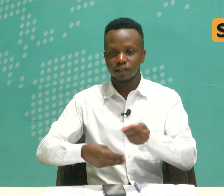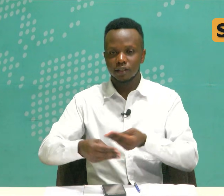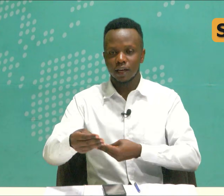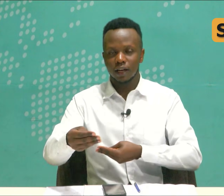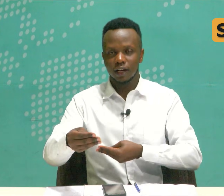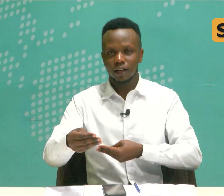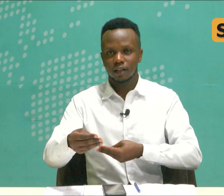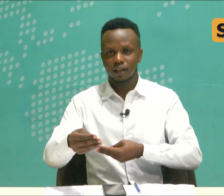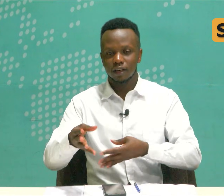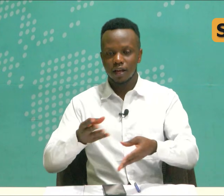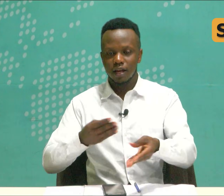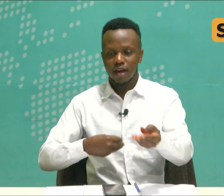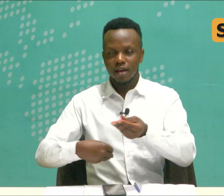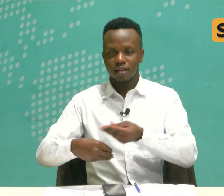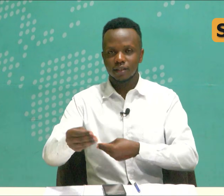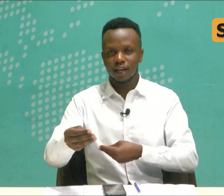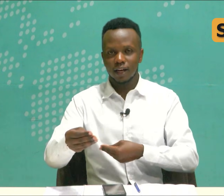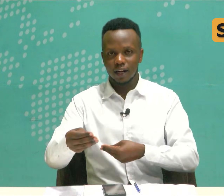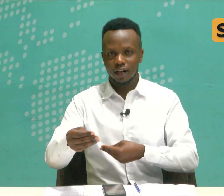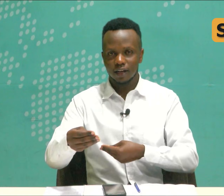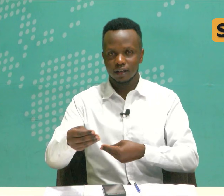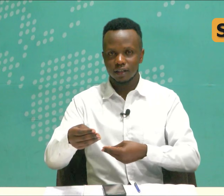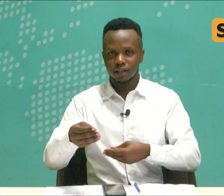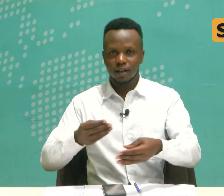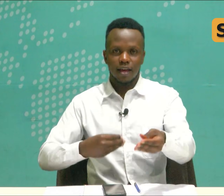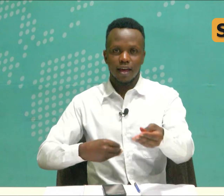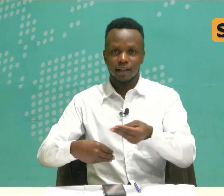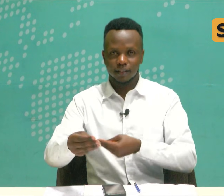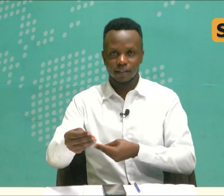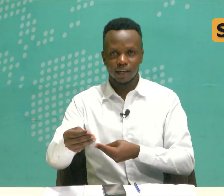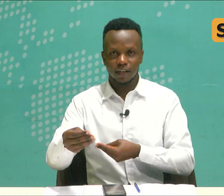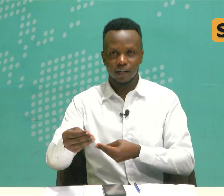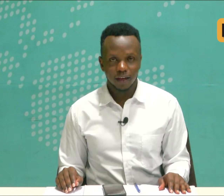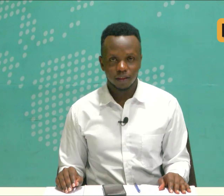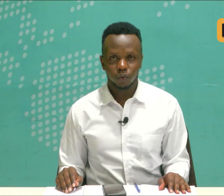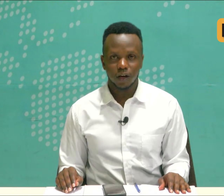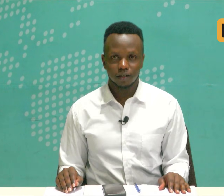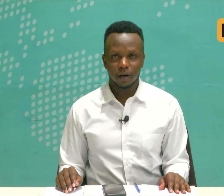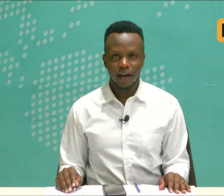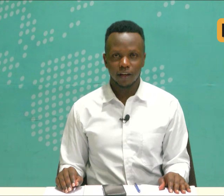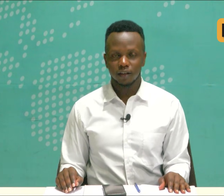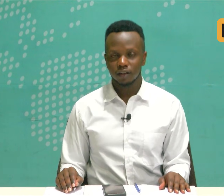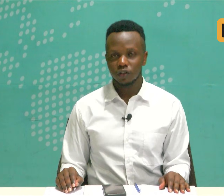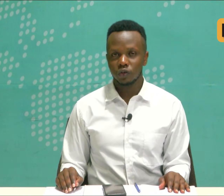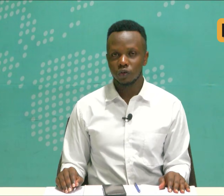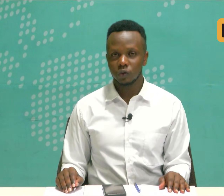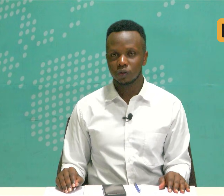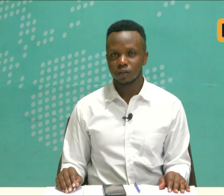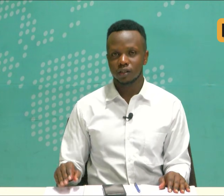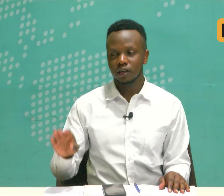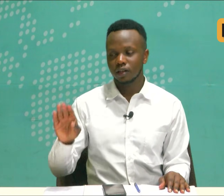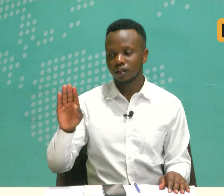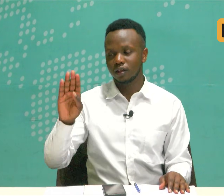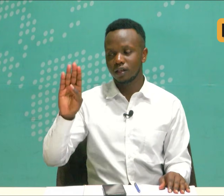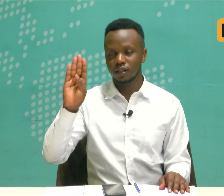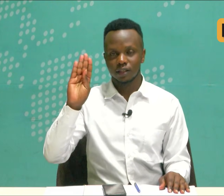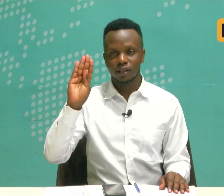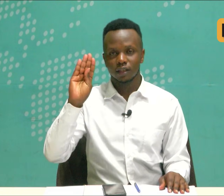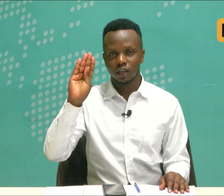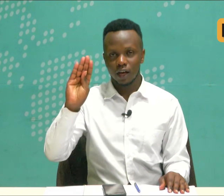sell. Sell, sell. The word buy, you use this